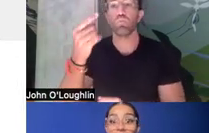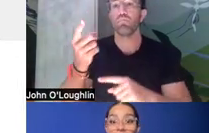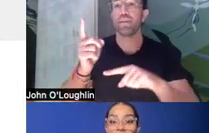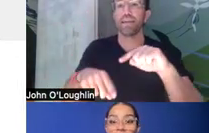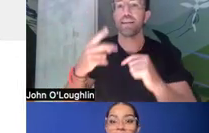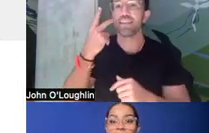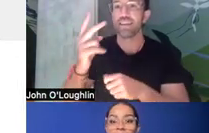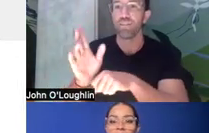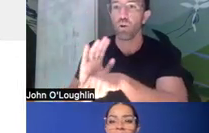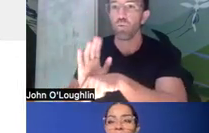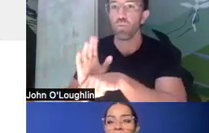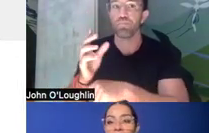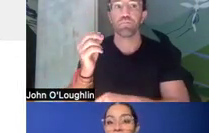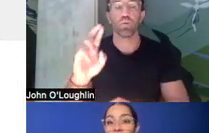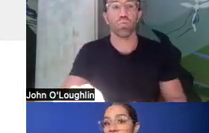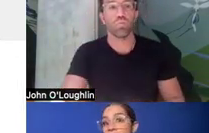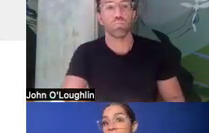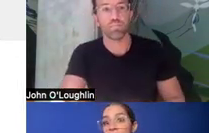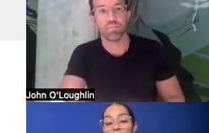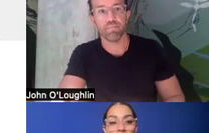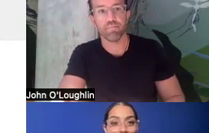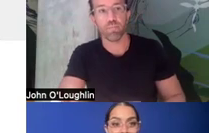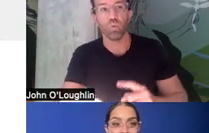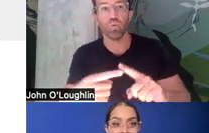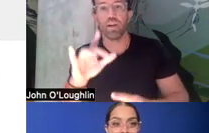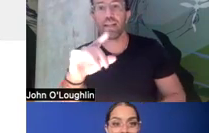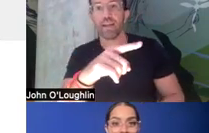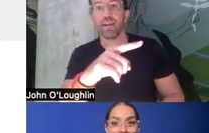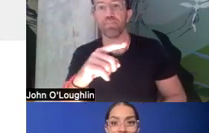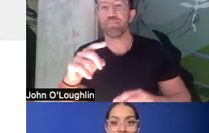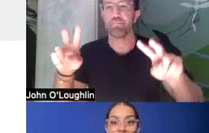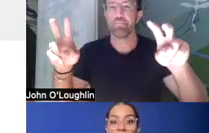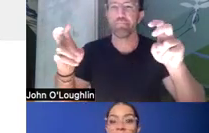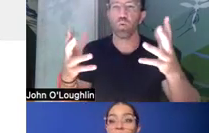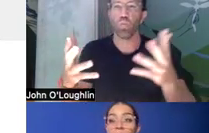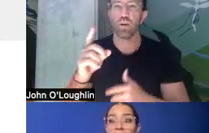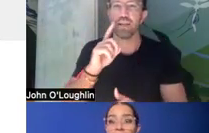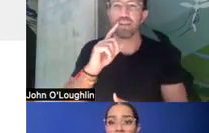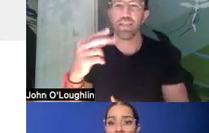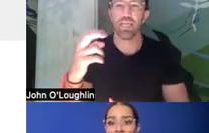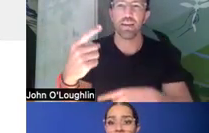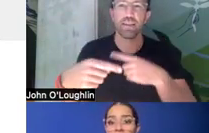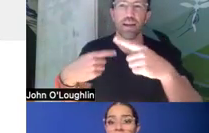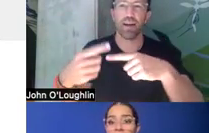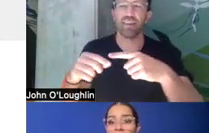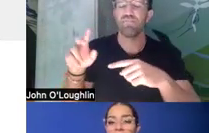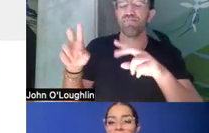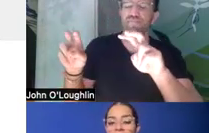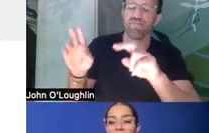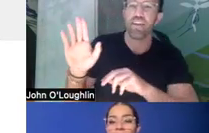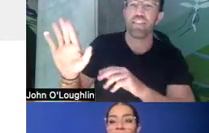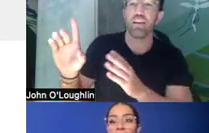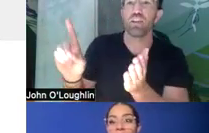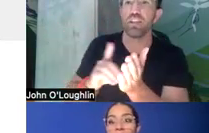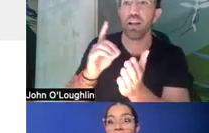All right. So say you can't see the video. If you go ahead and click it